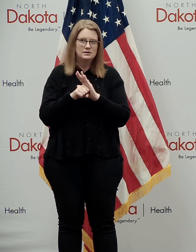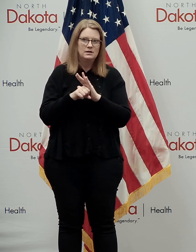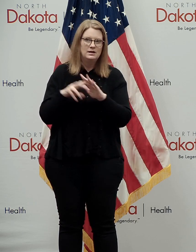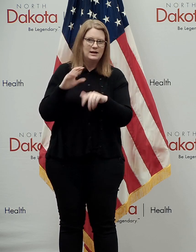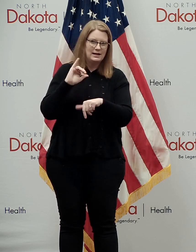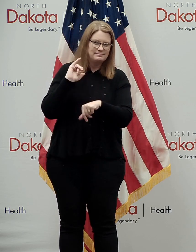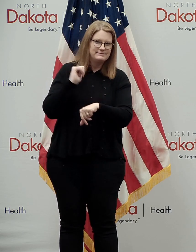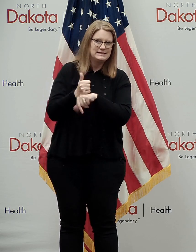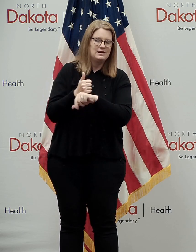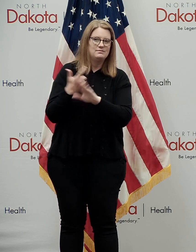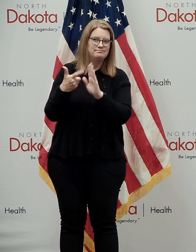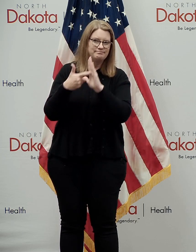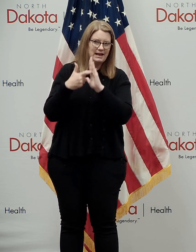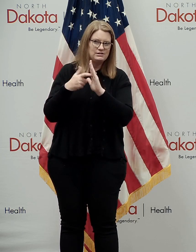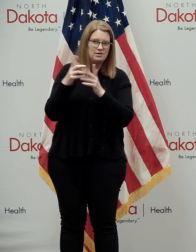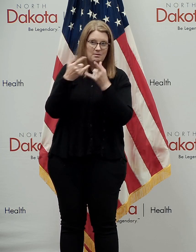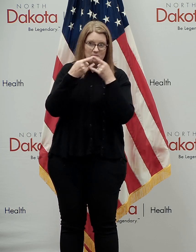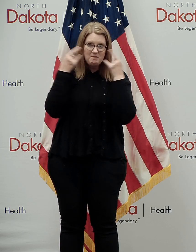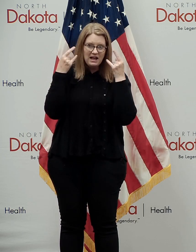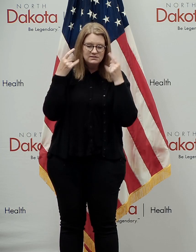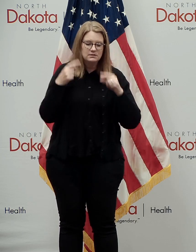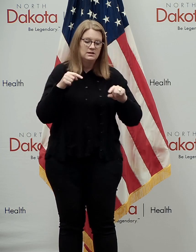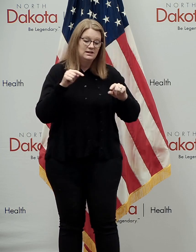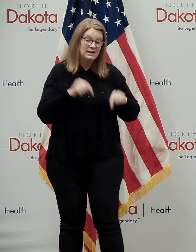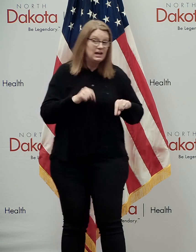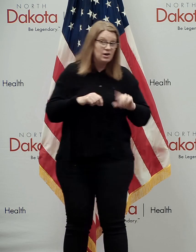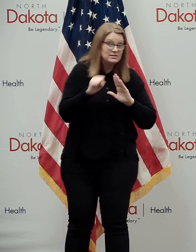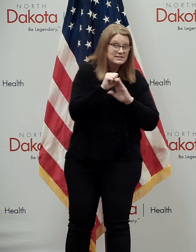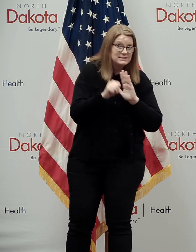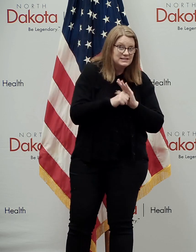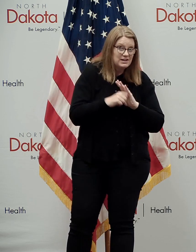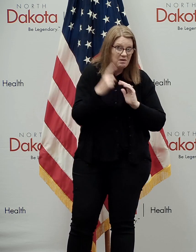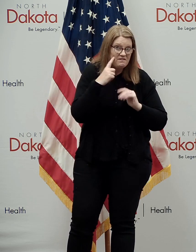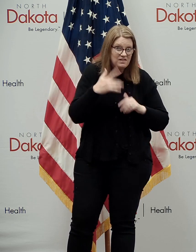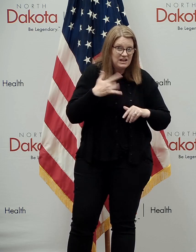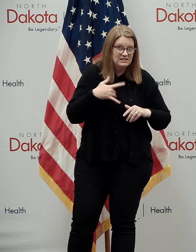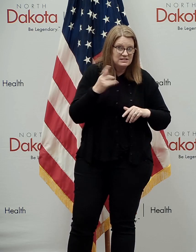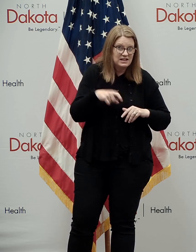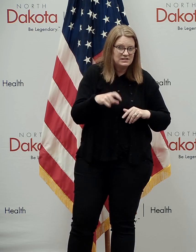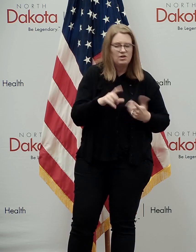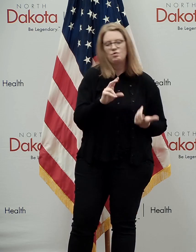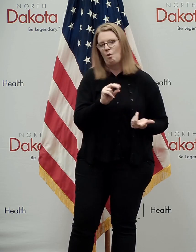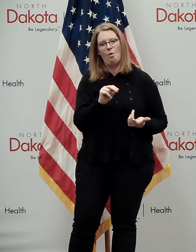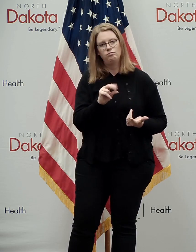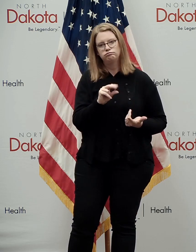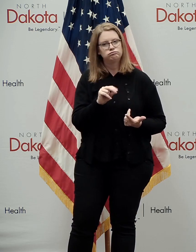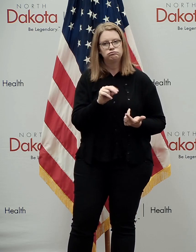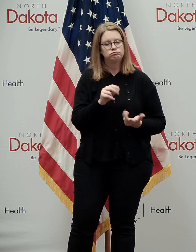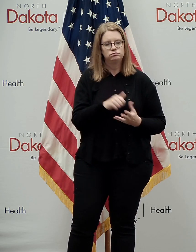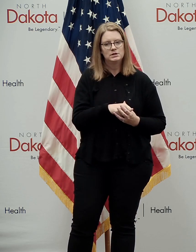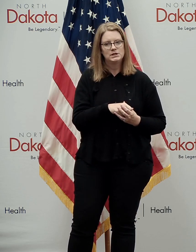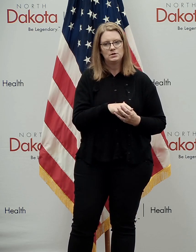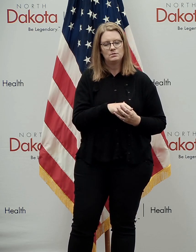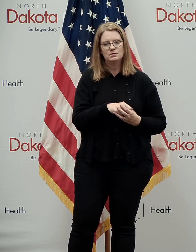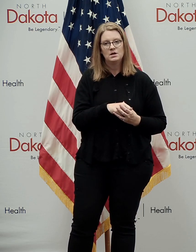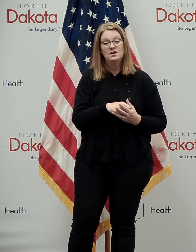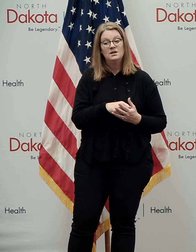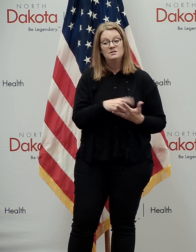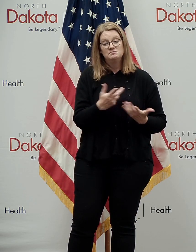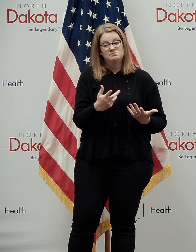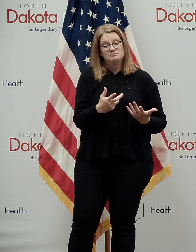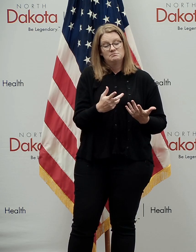in mandatory masks. I don't think that's necessary here as a state to do that because again, we're relying